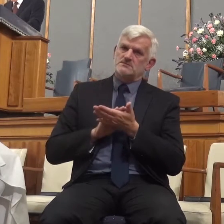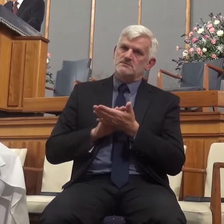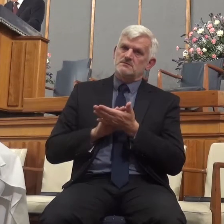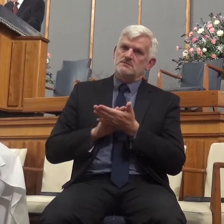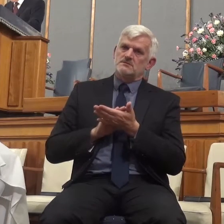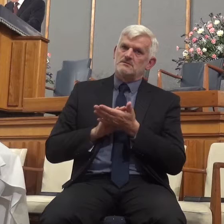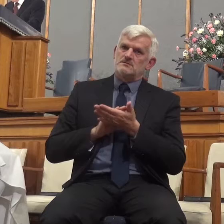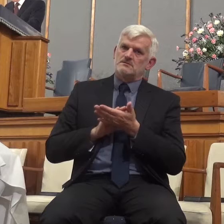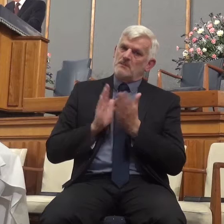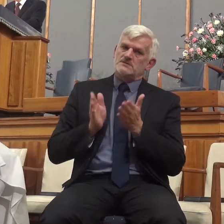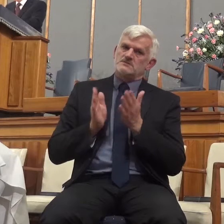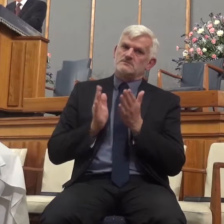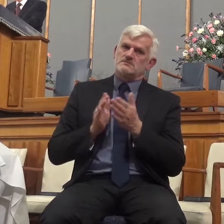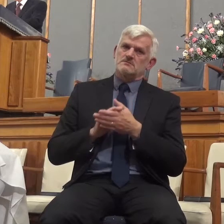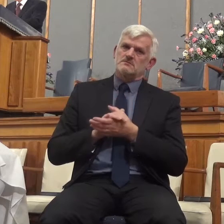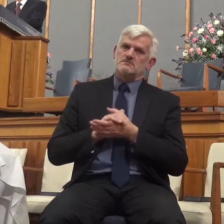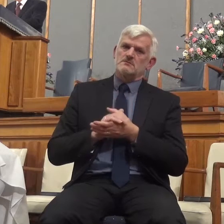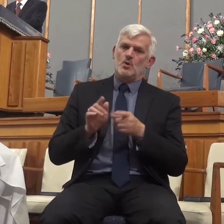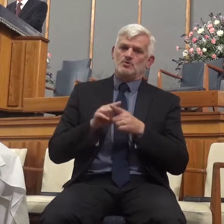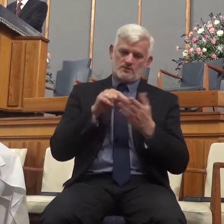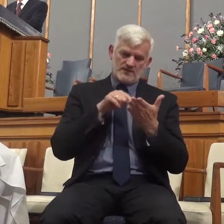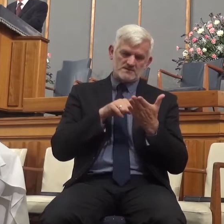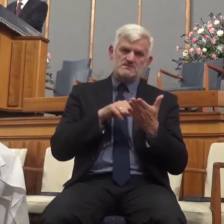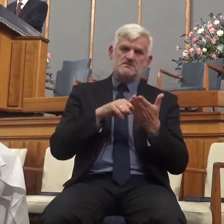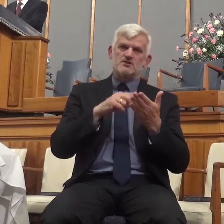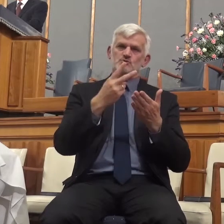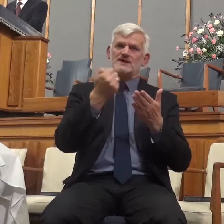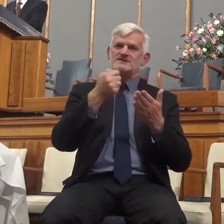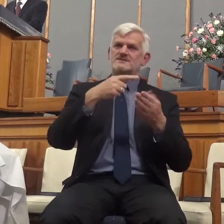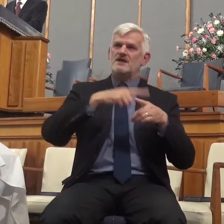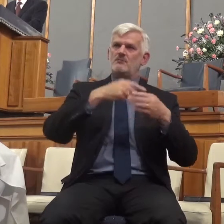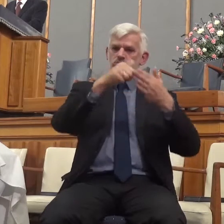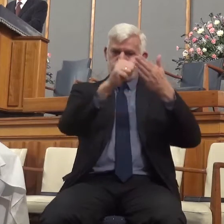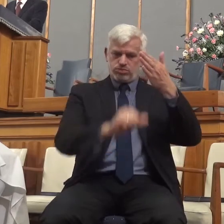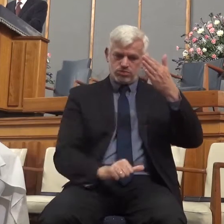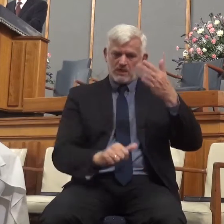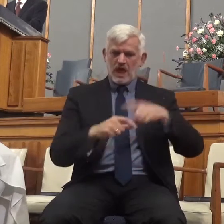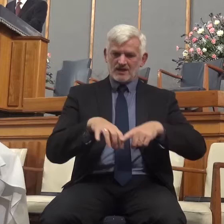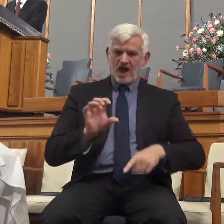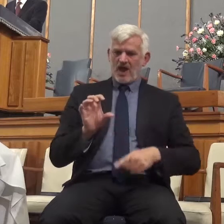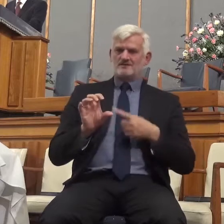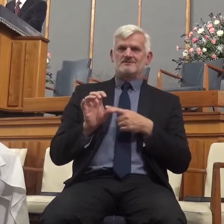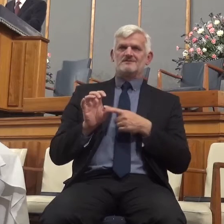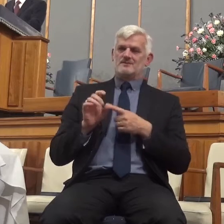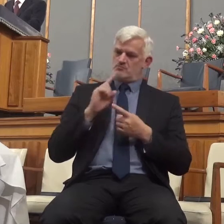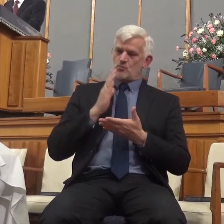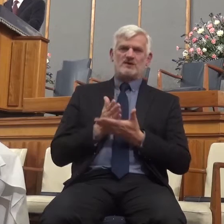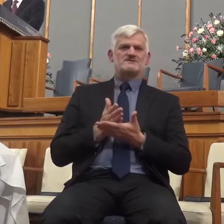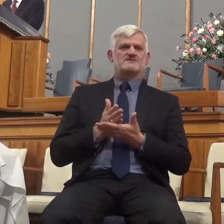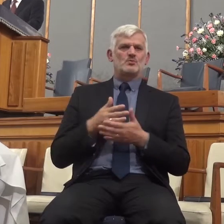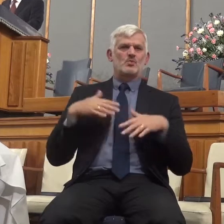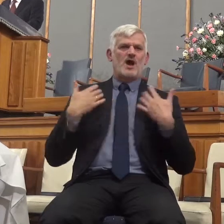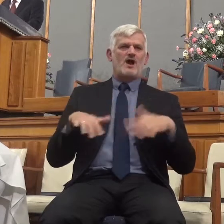gives? And it's a warrant of faith from Almighty God. Glorious words.